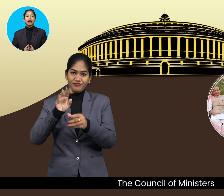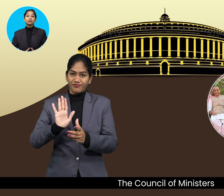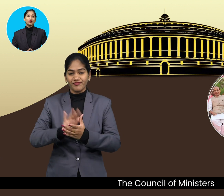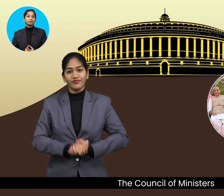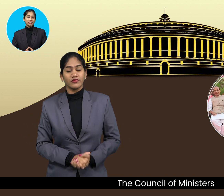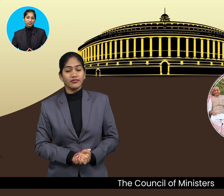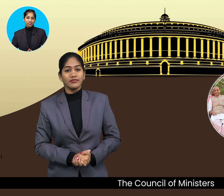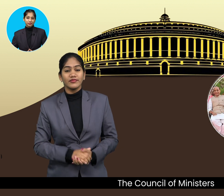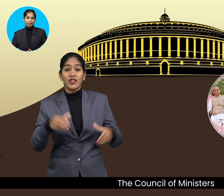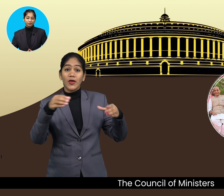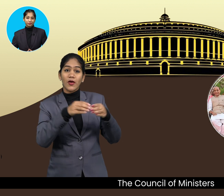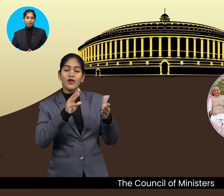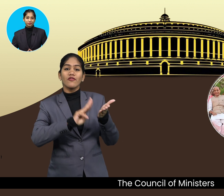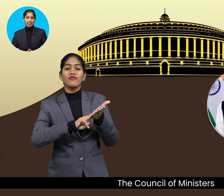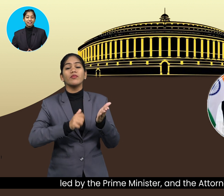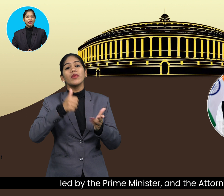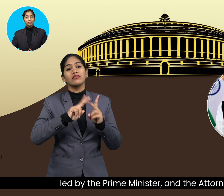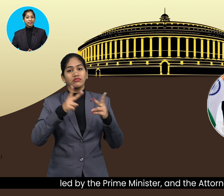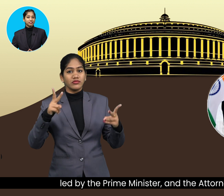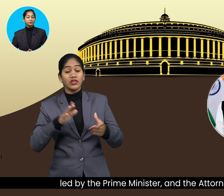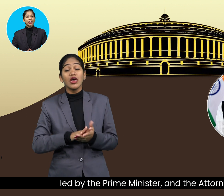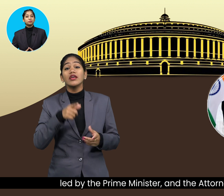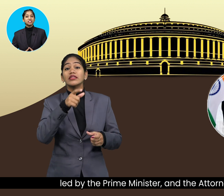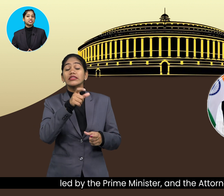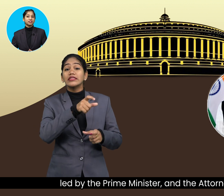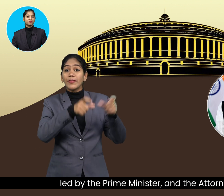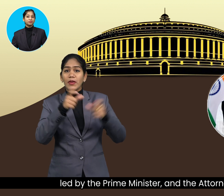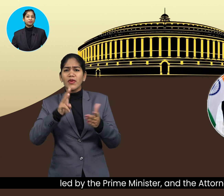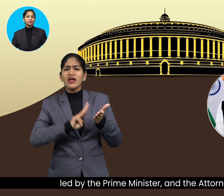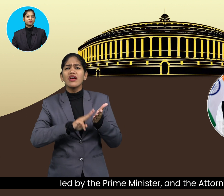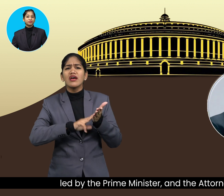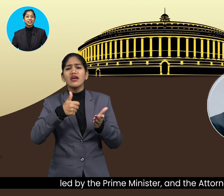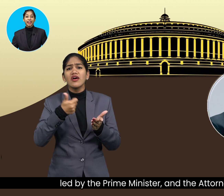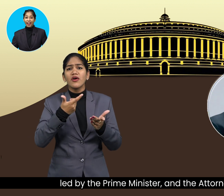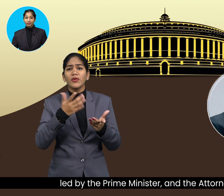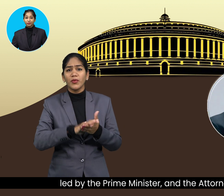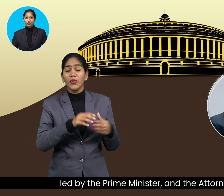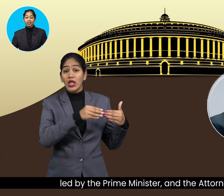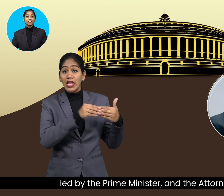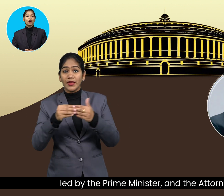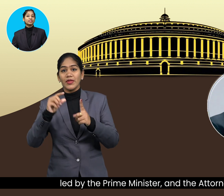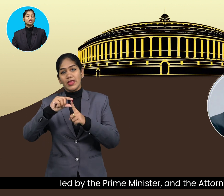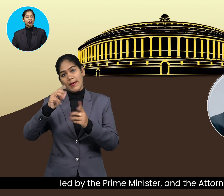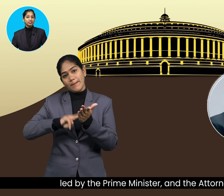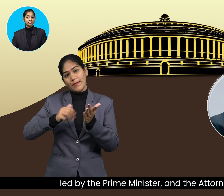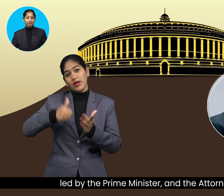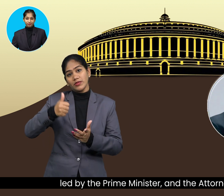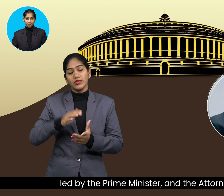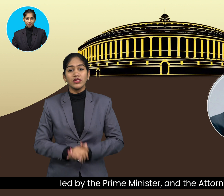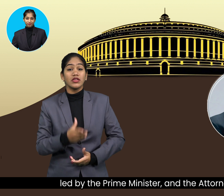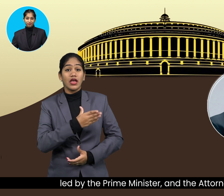the Council of Ministers, led by the Prime Minister, and the Attorney